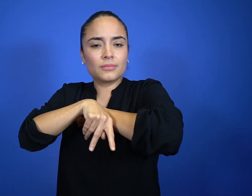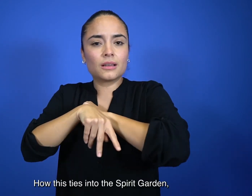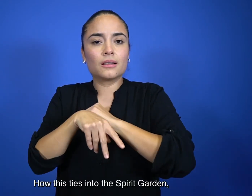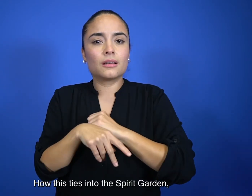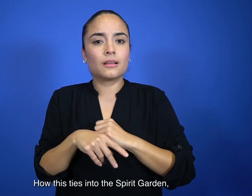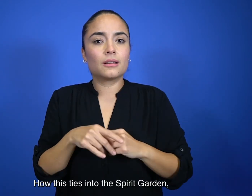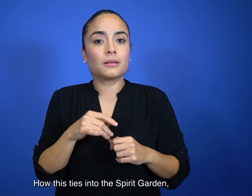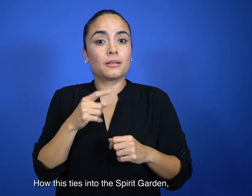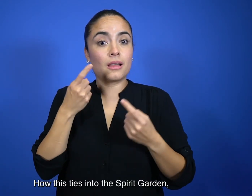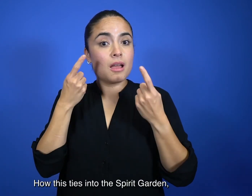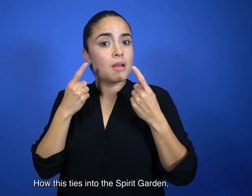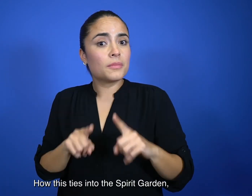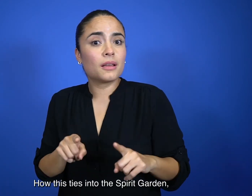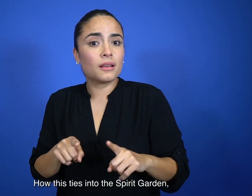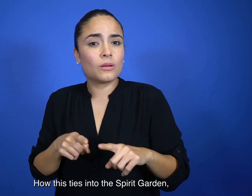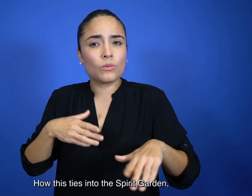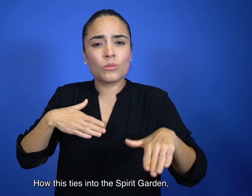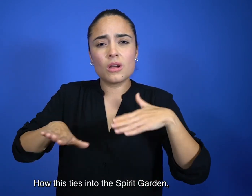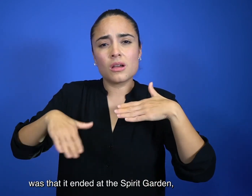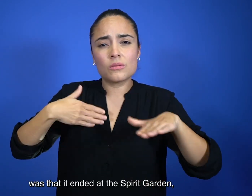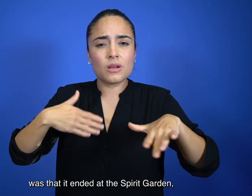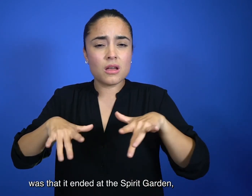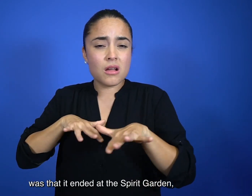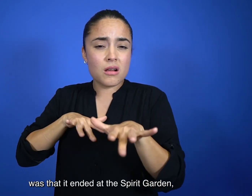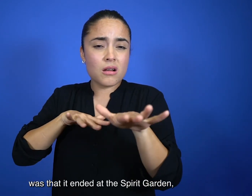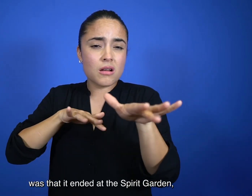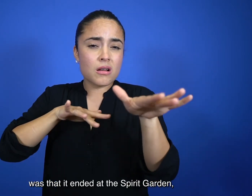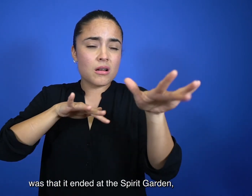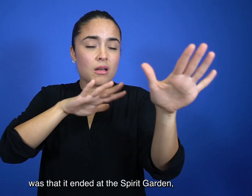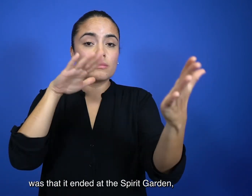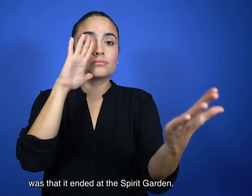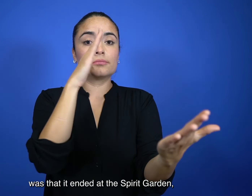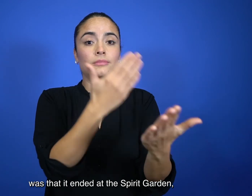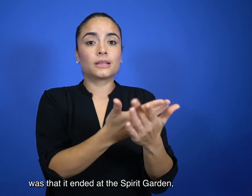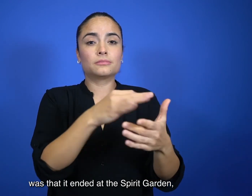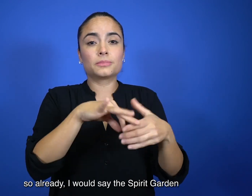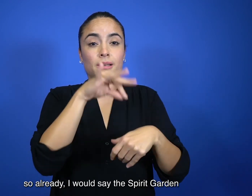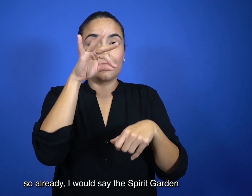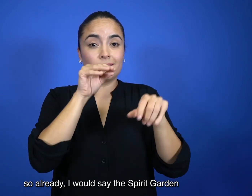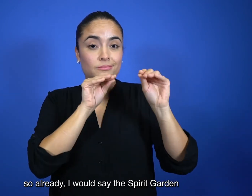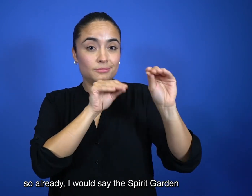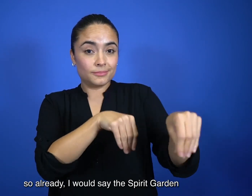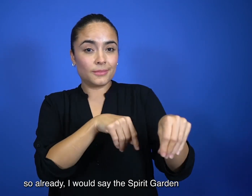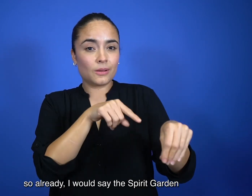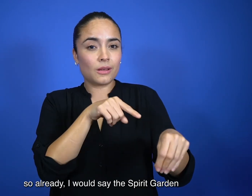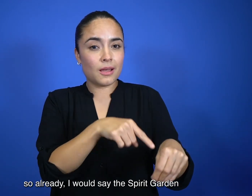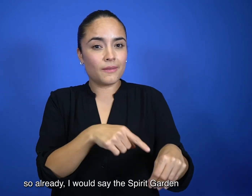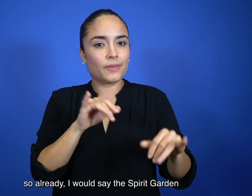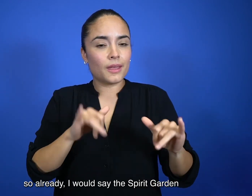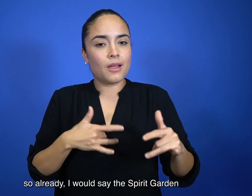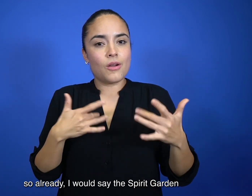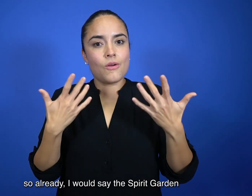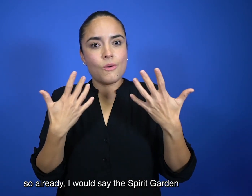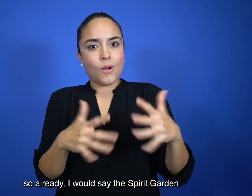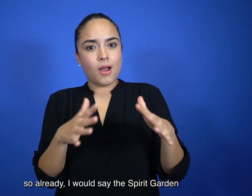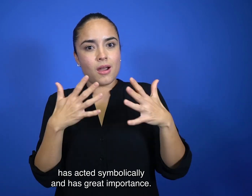How this ties into the spirit garden was that it ended at the spirit garden. So already I would say the spirit garden is